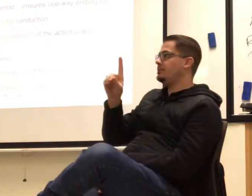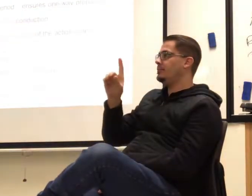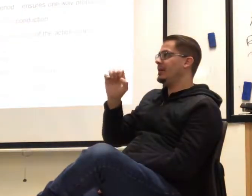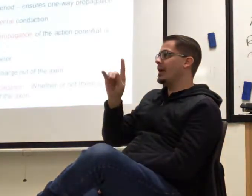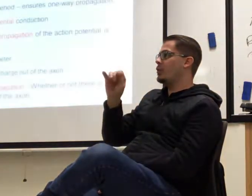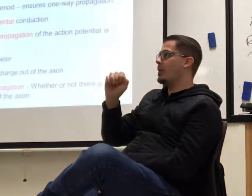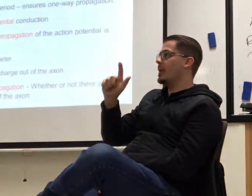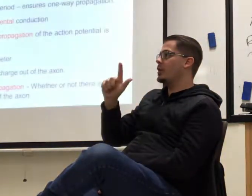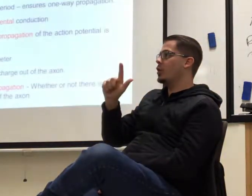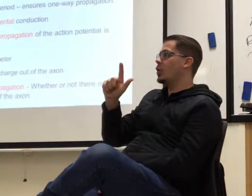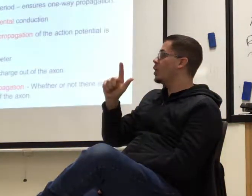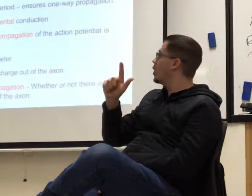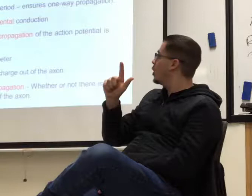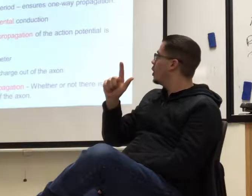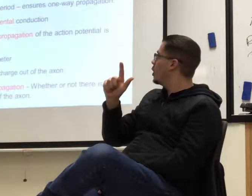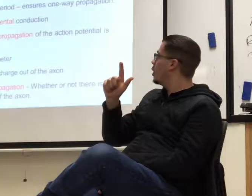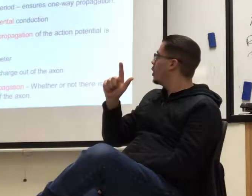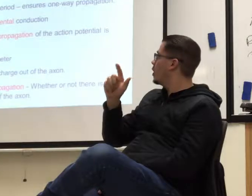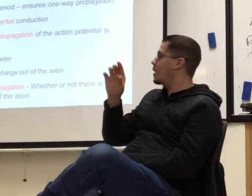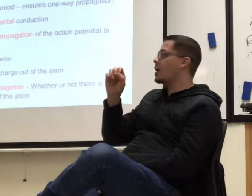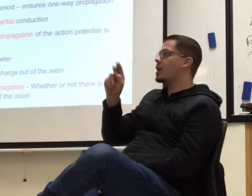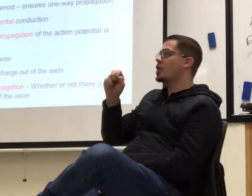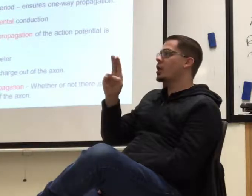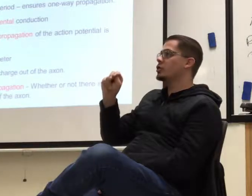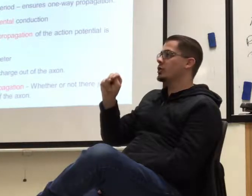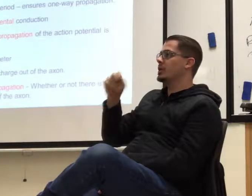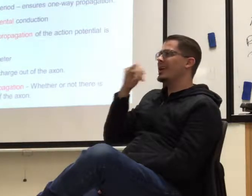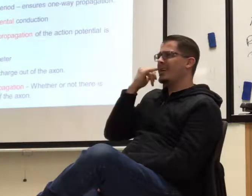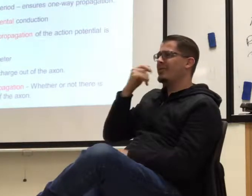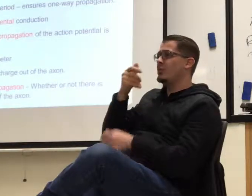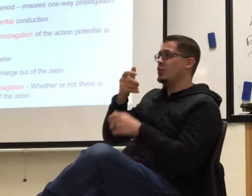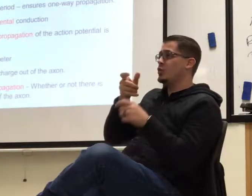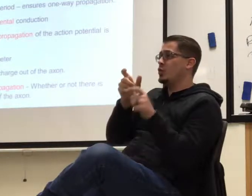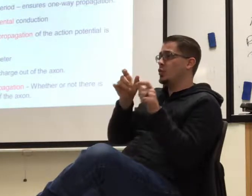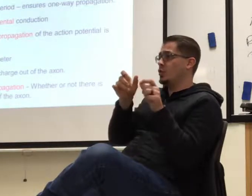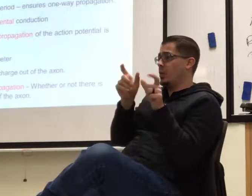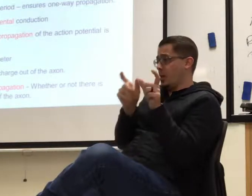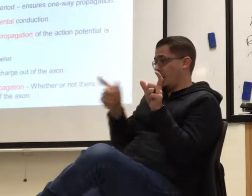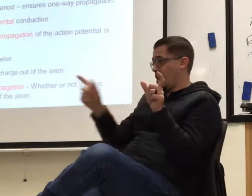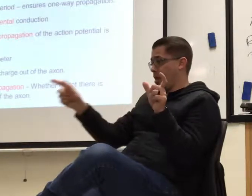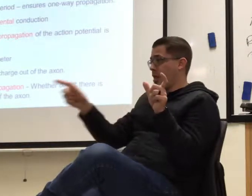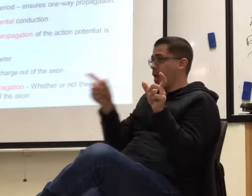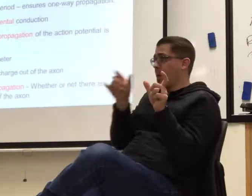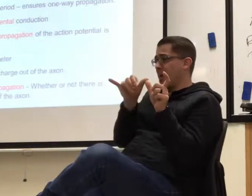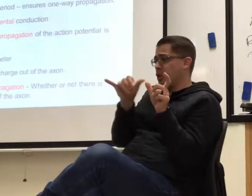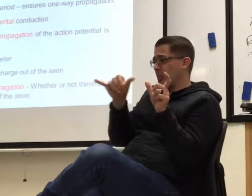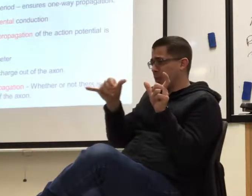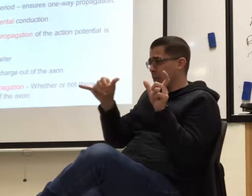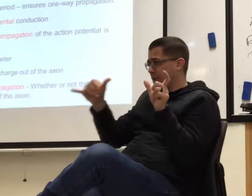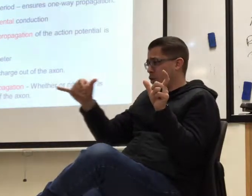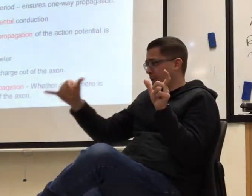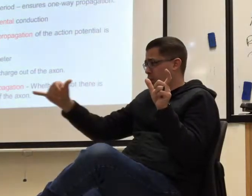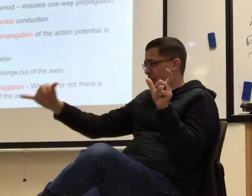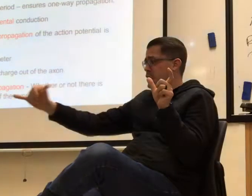depolarize each segment, if you could measure it at each segment all the way to the last segment,